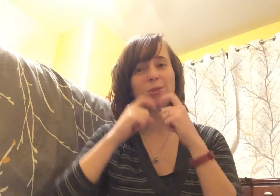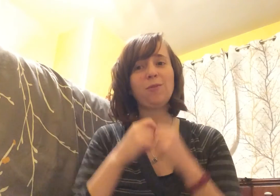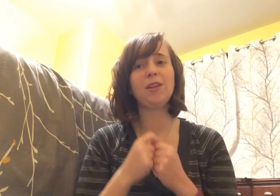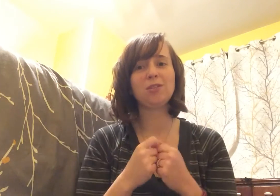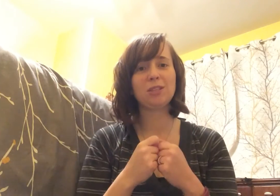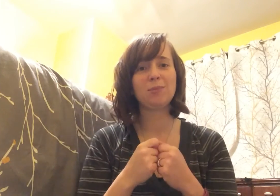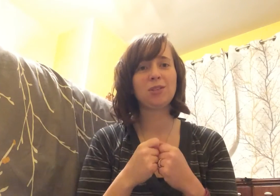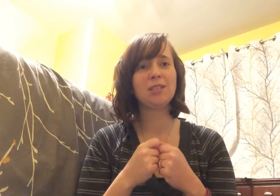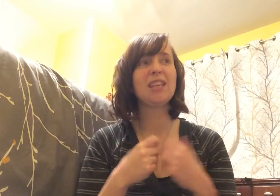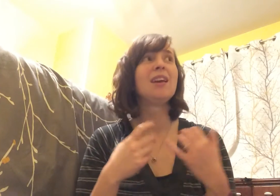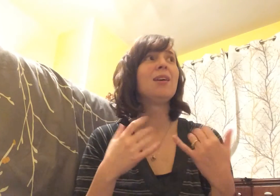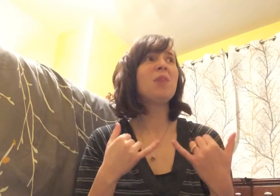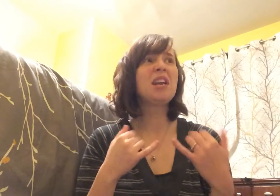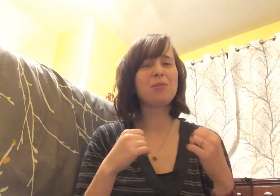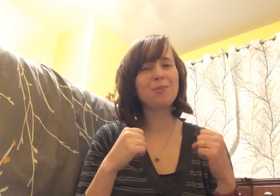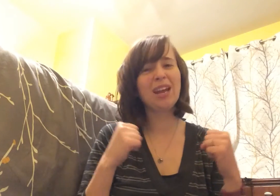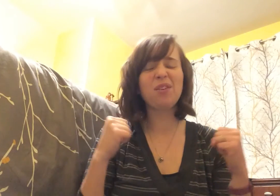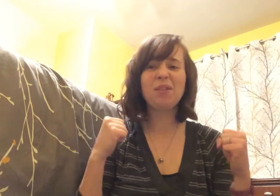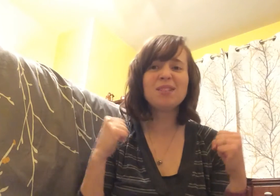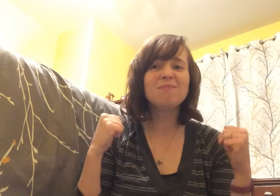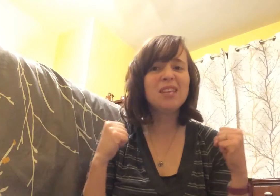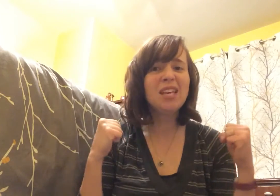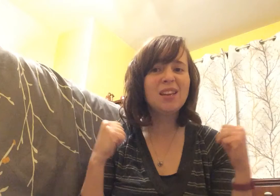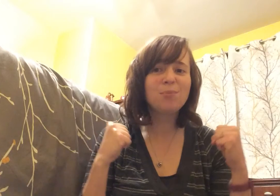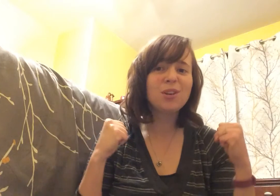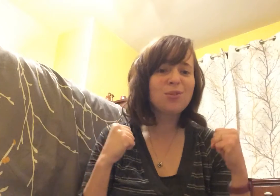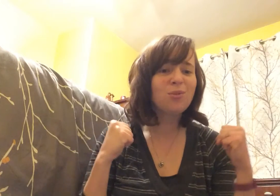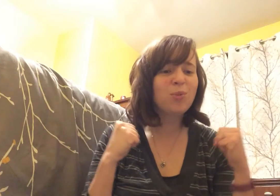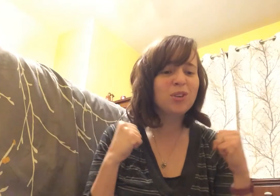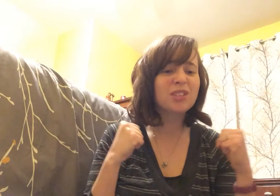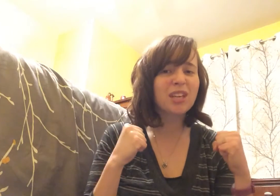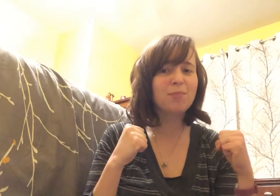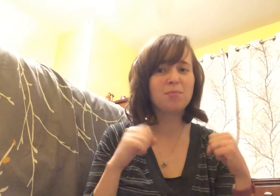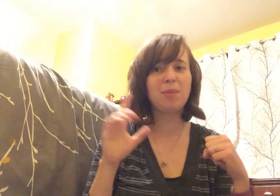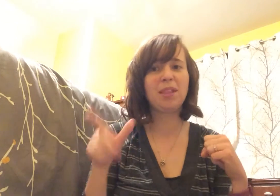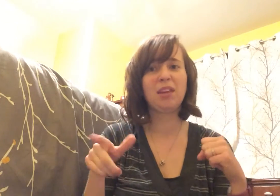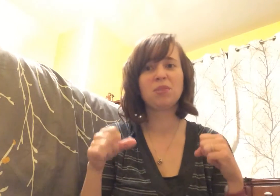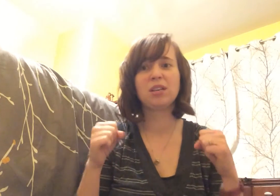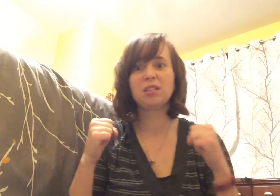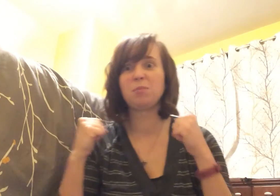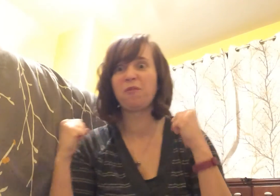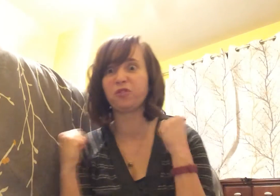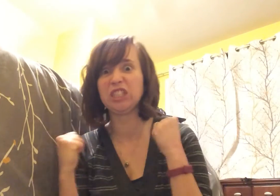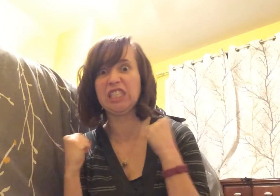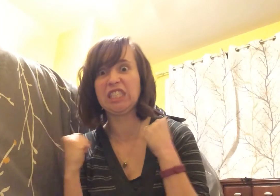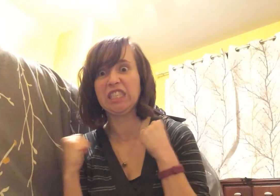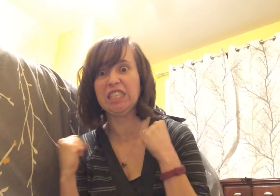your facial expressions. Like right now, we kind of have a pretty cool winter time, but maybe later on it's gonna be freezing.